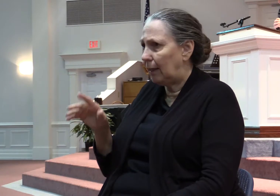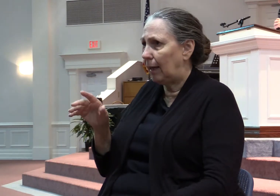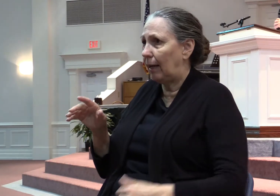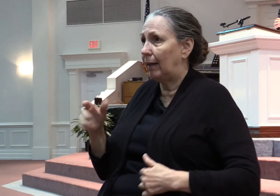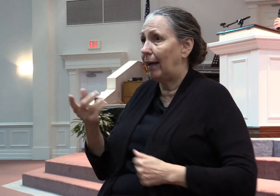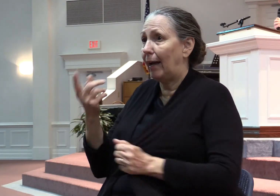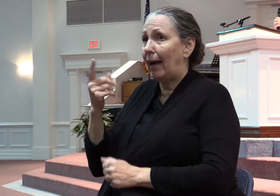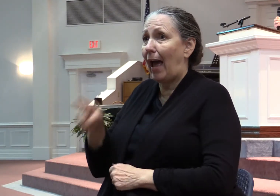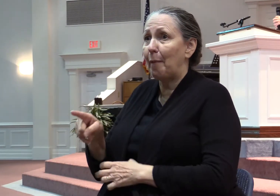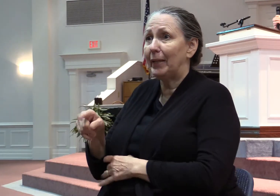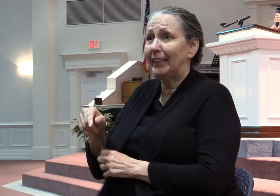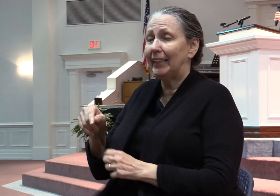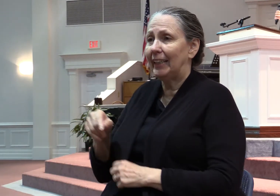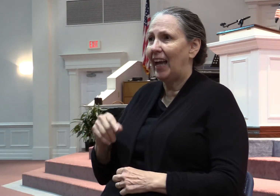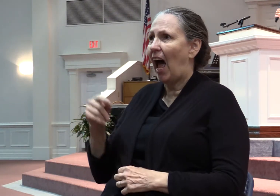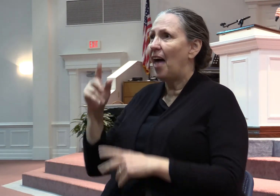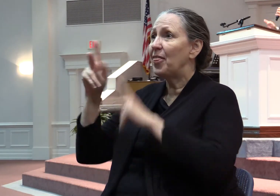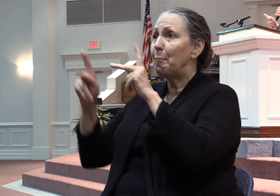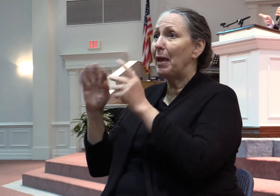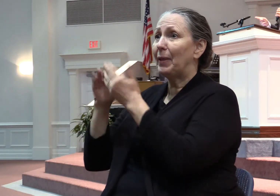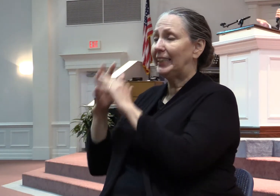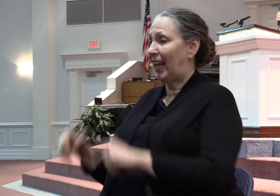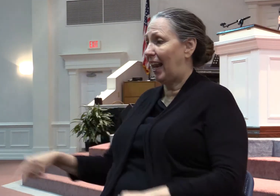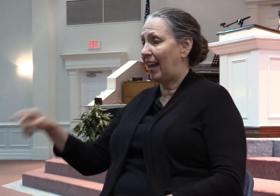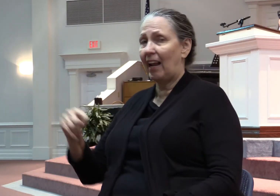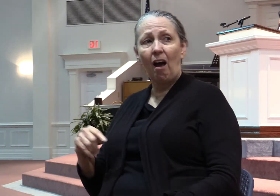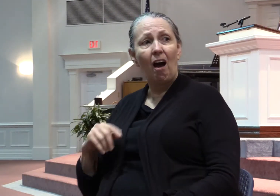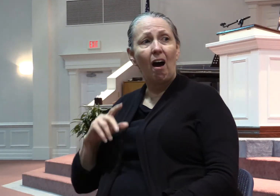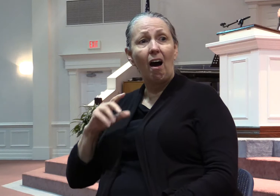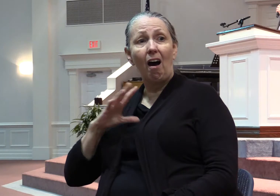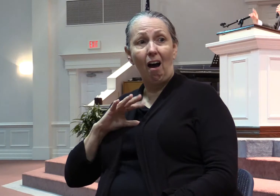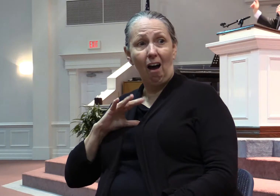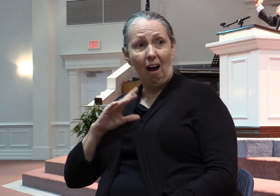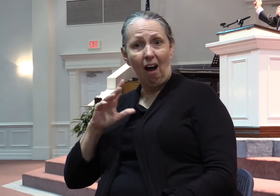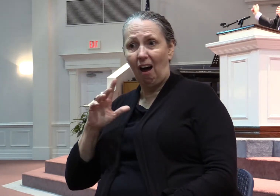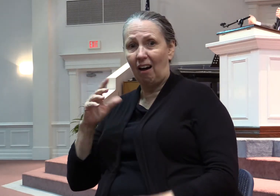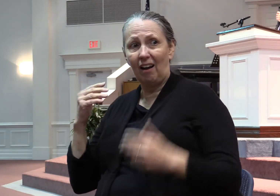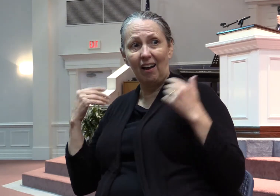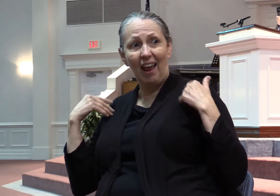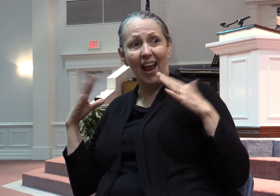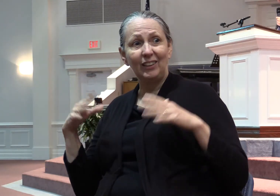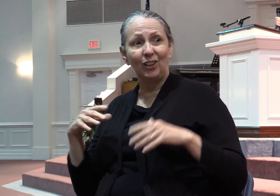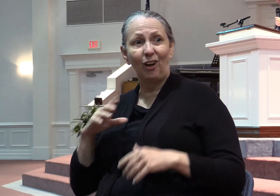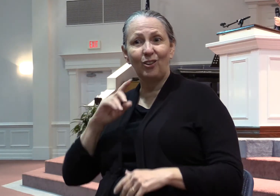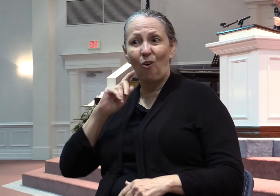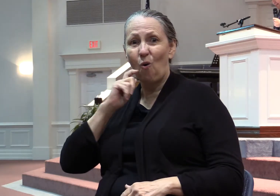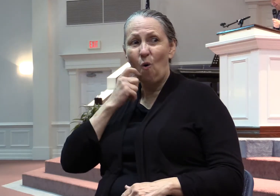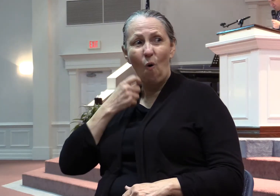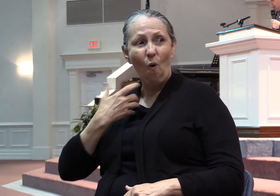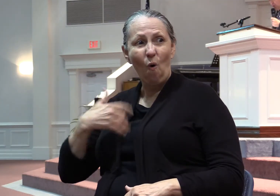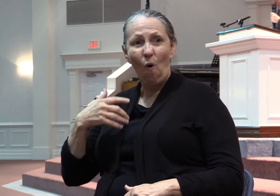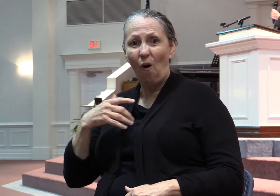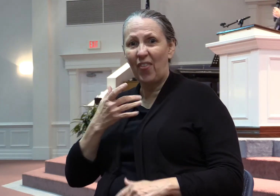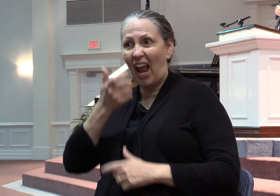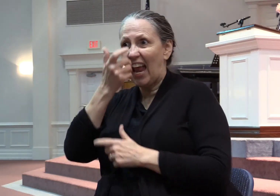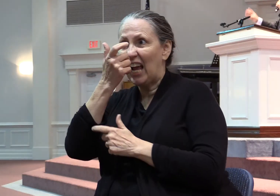And the men of Sodom didn't mind them being there. They didn't want to run them out of town. They didn't